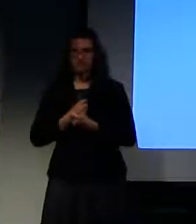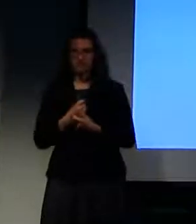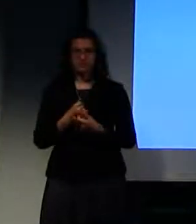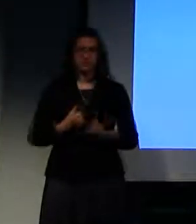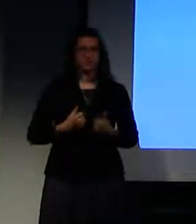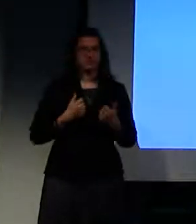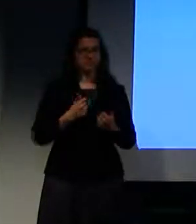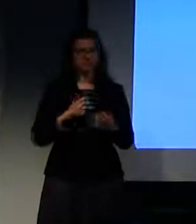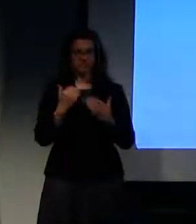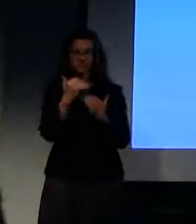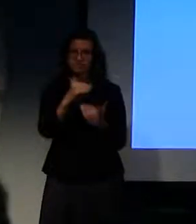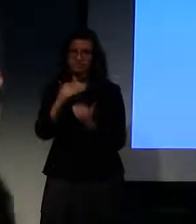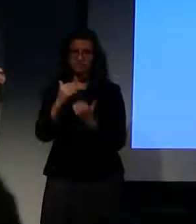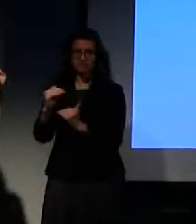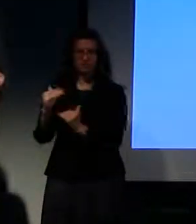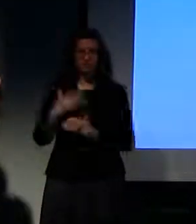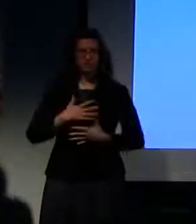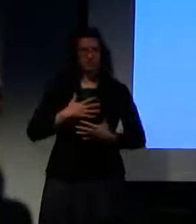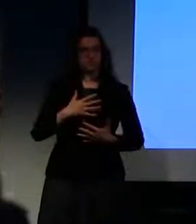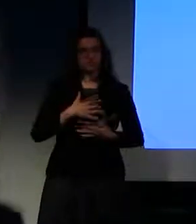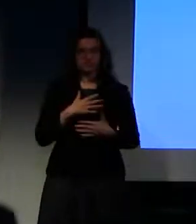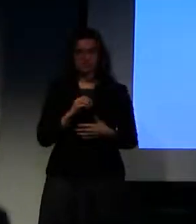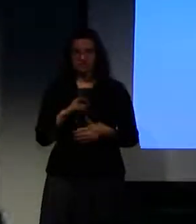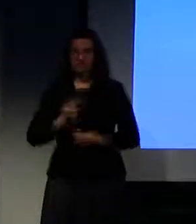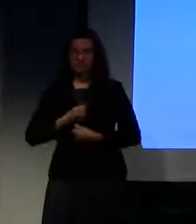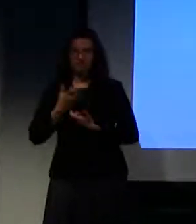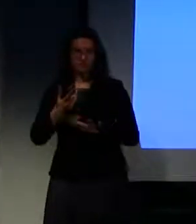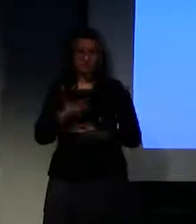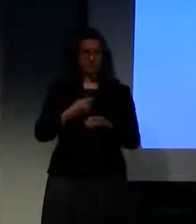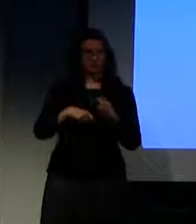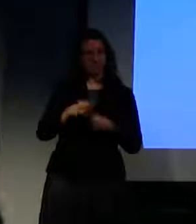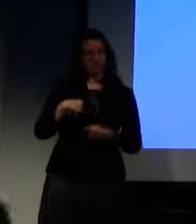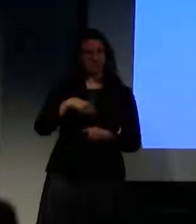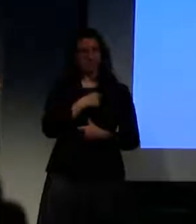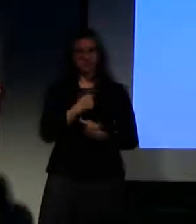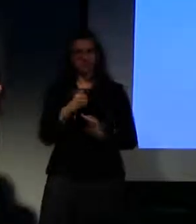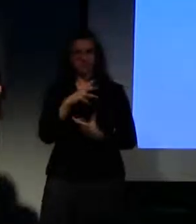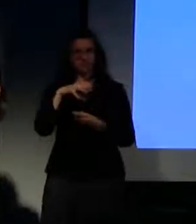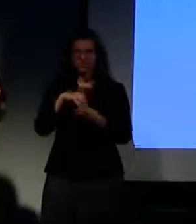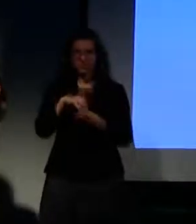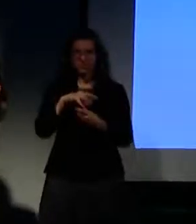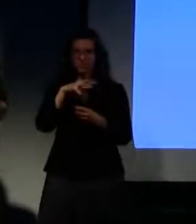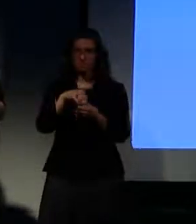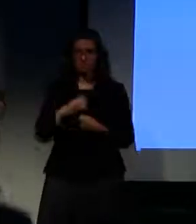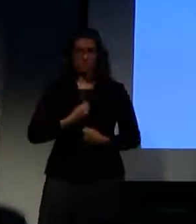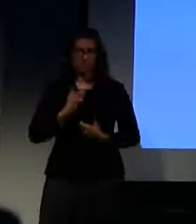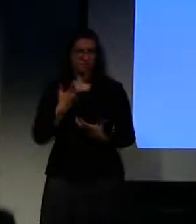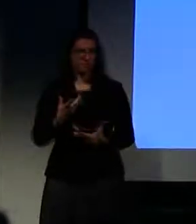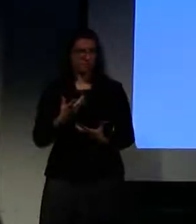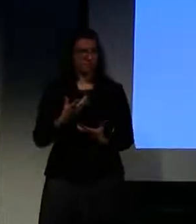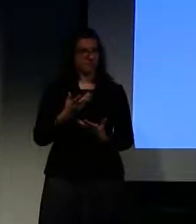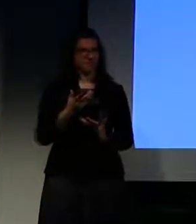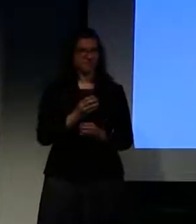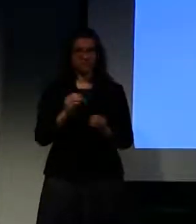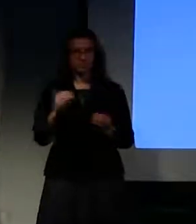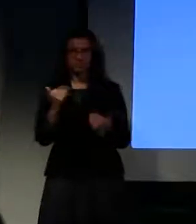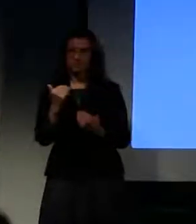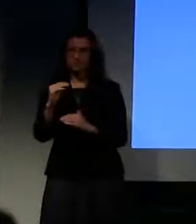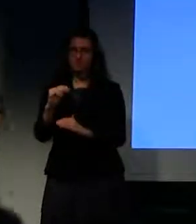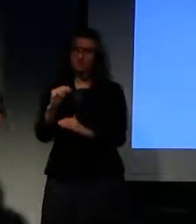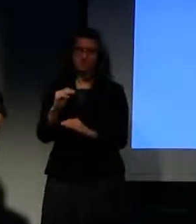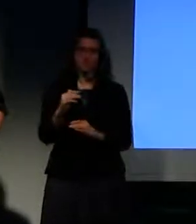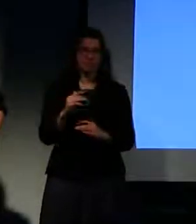no, and, rather, such, no, thing, poetry, rather, such, there, poetry, such, no, rather, no,